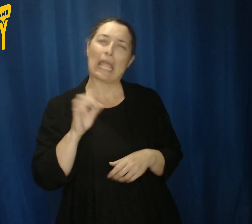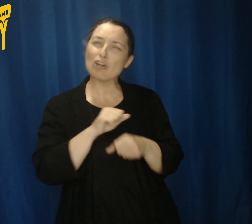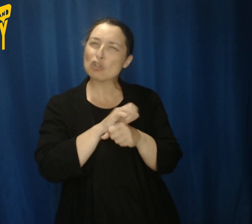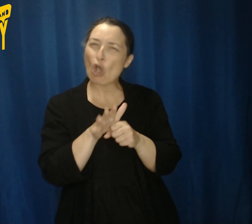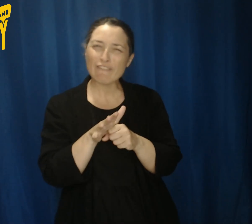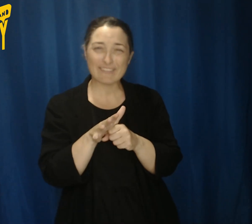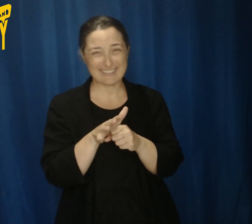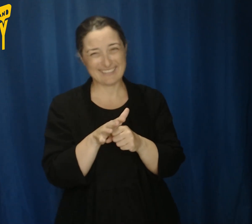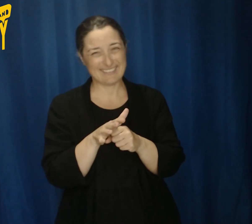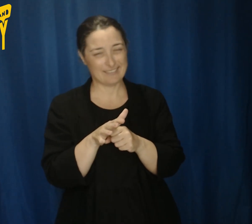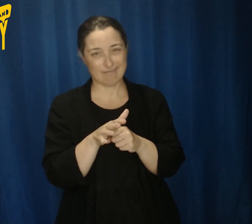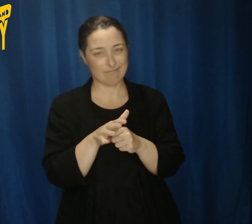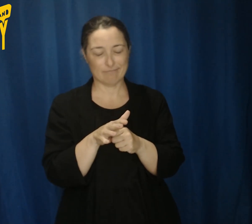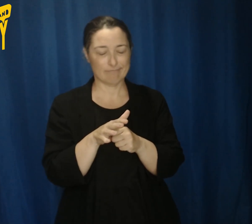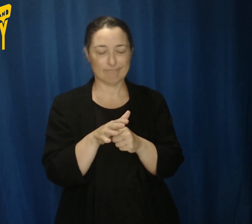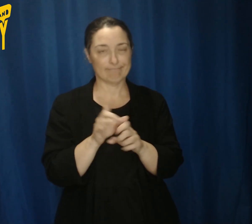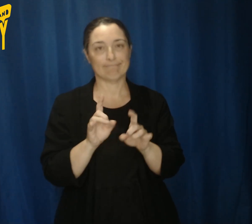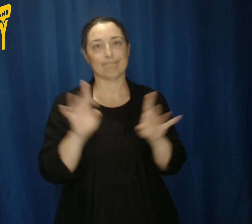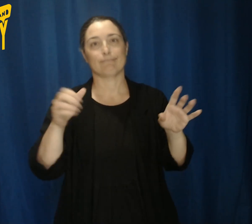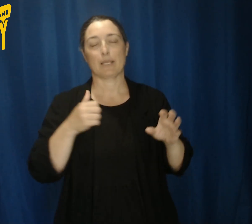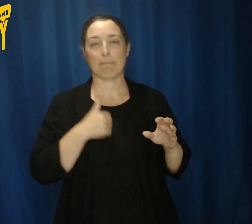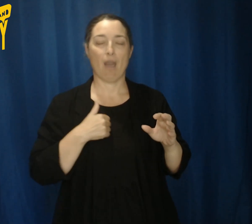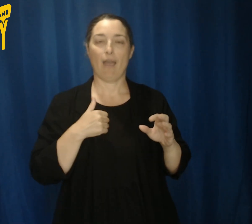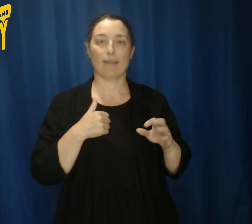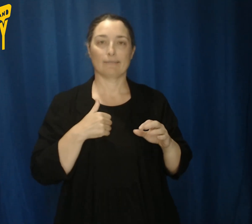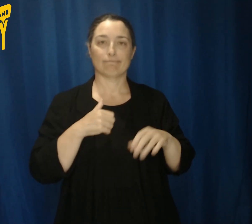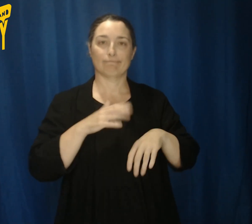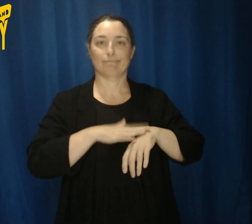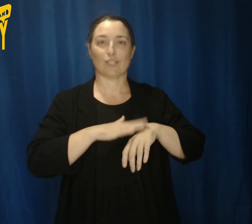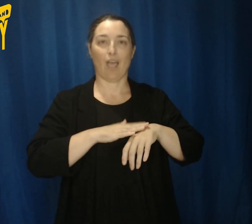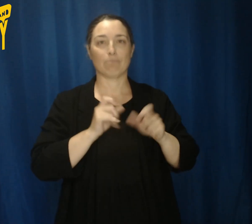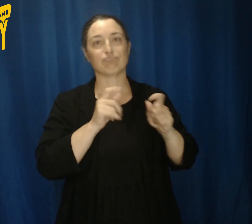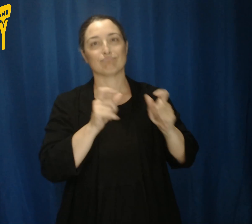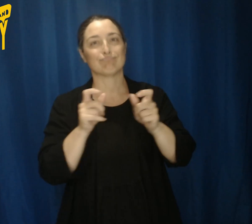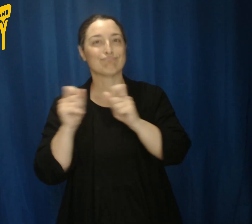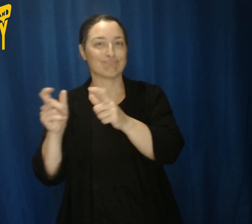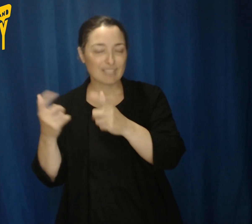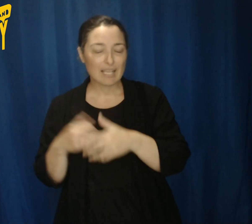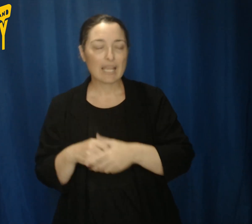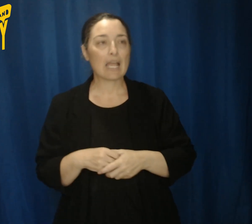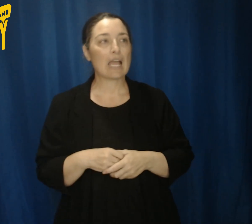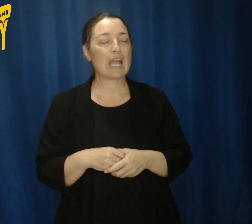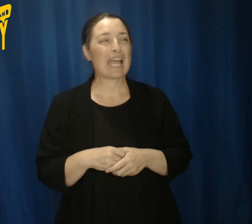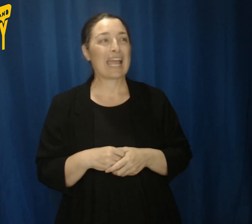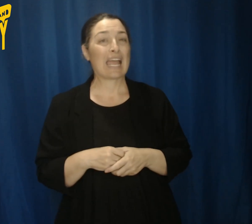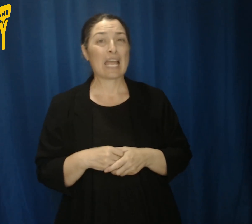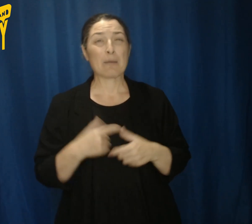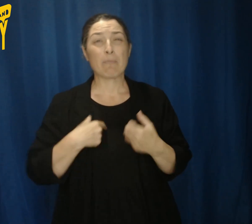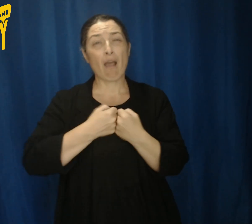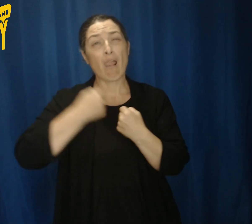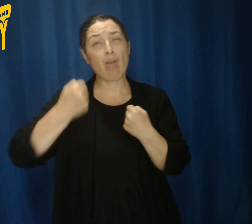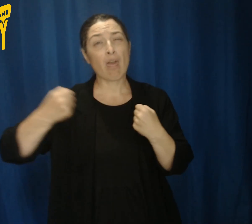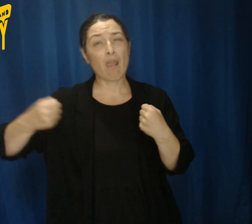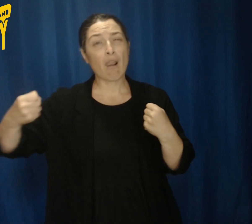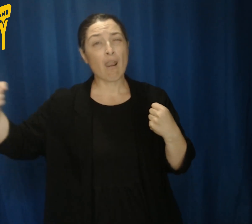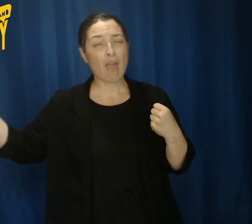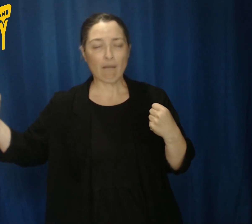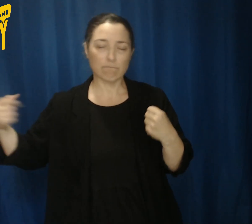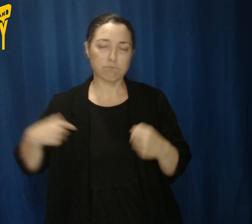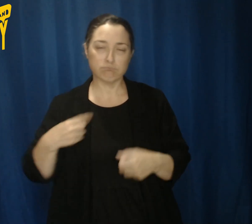show schedule. I don't know if I'll ever get it back again, but I don't like anything that goes on for too long. I